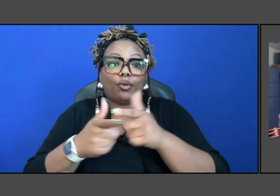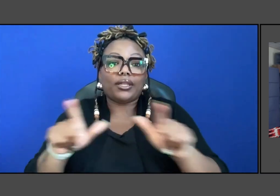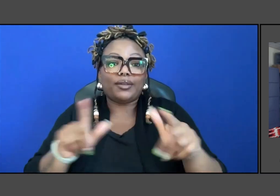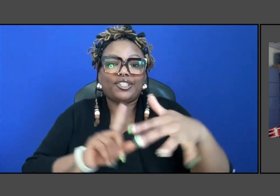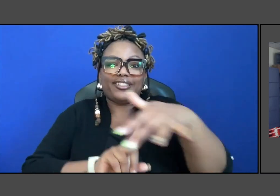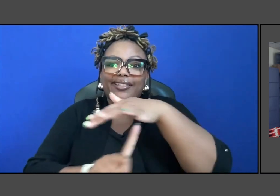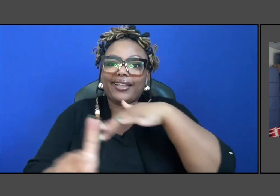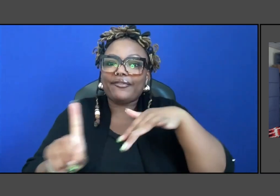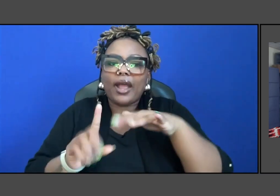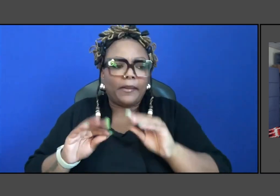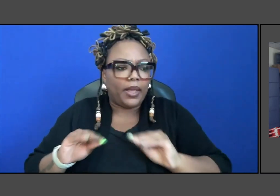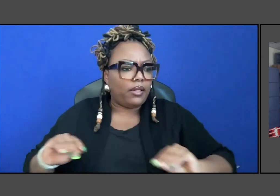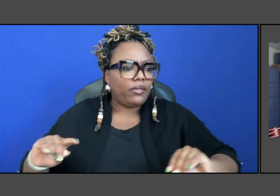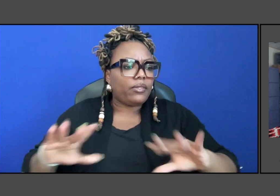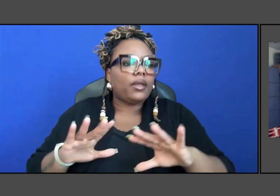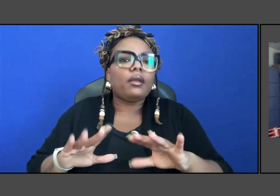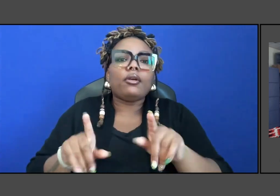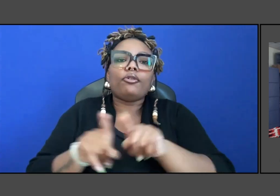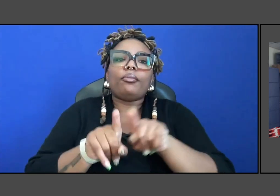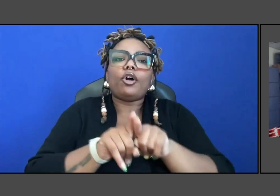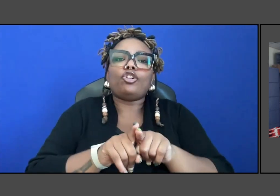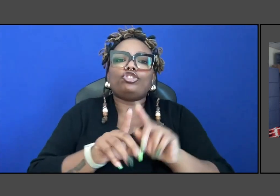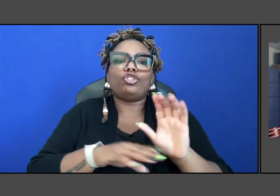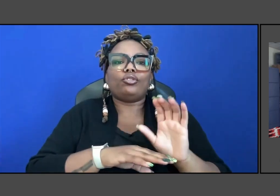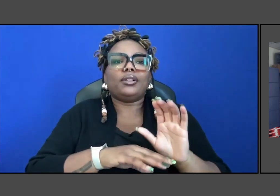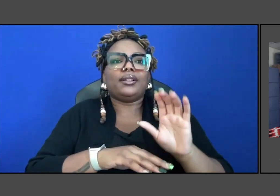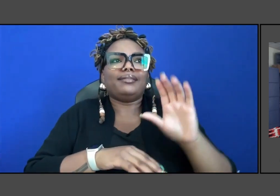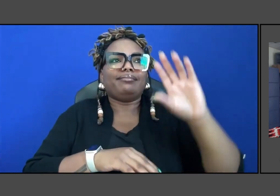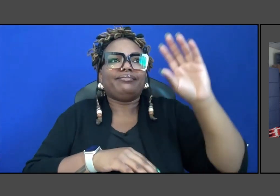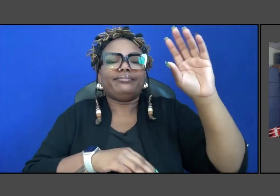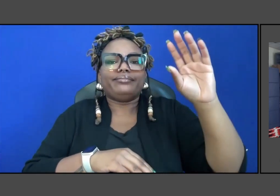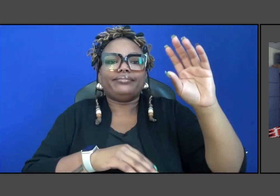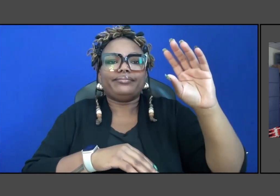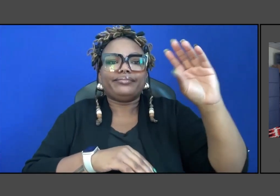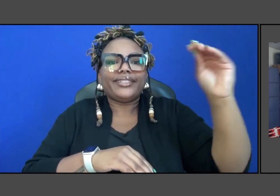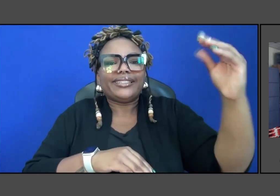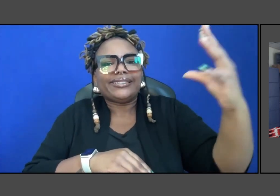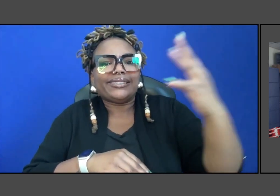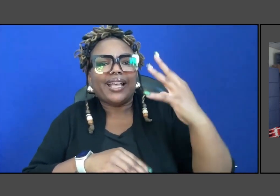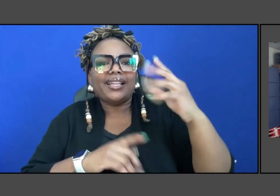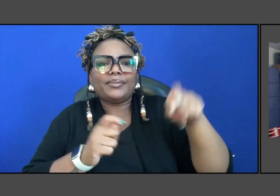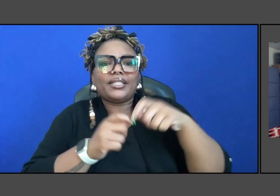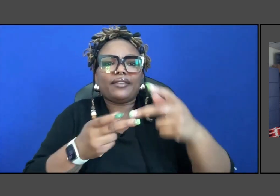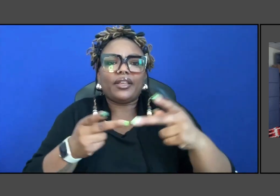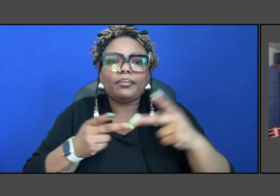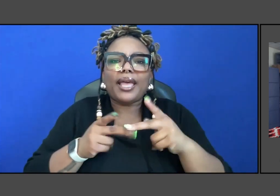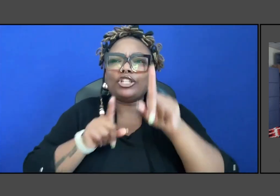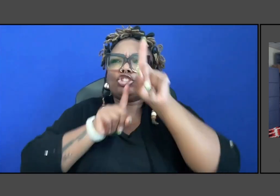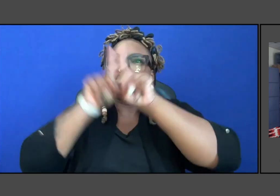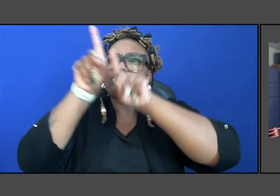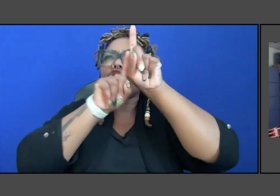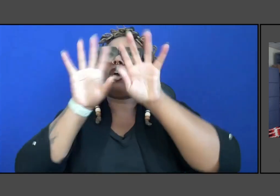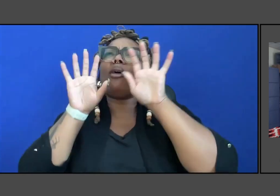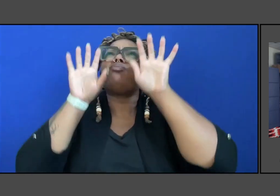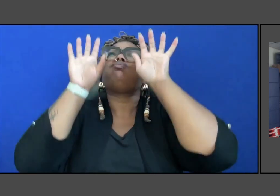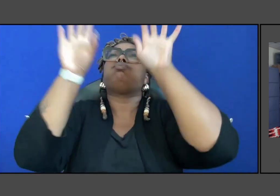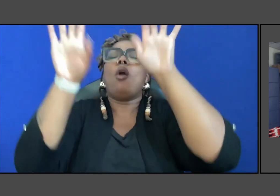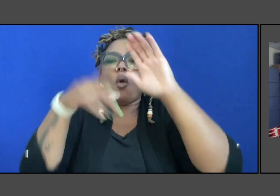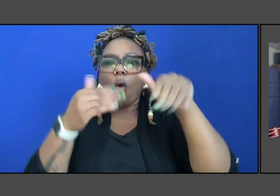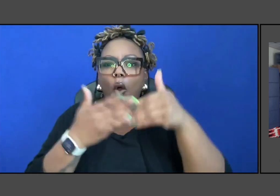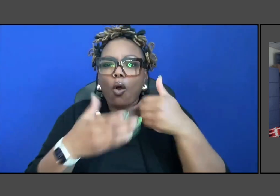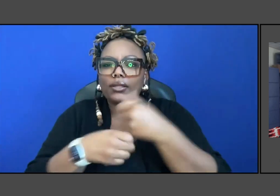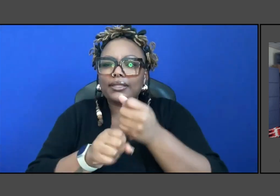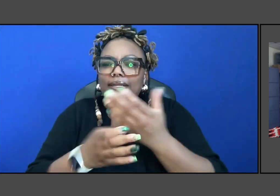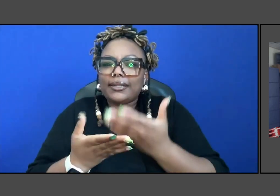land, and the force of the sun in a particular place, the movement of the stars, all of these things that created indigenous